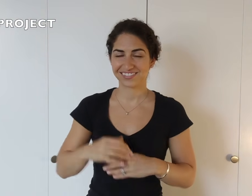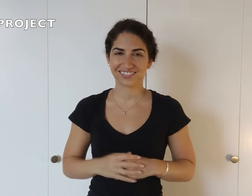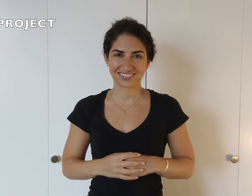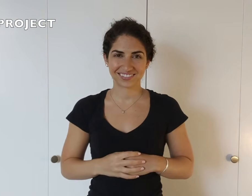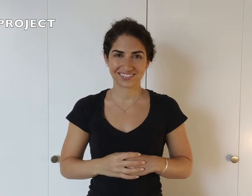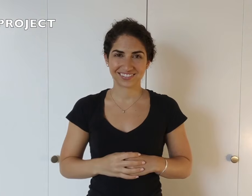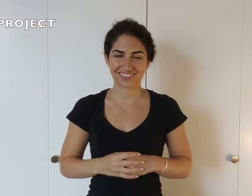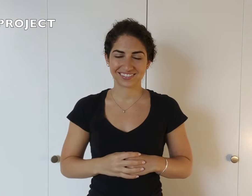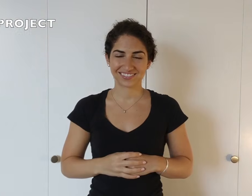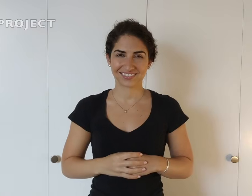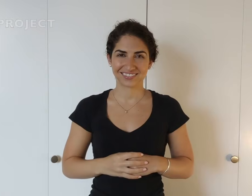Project.